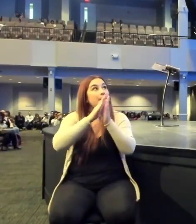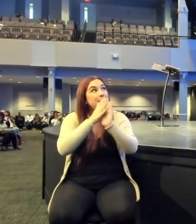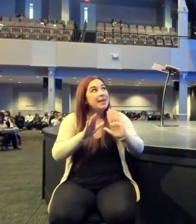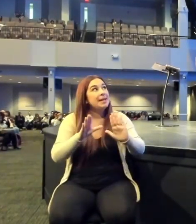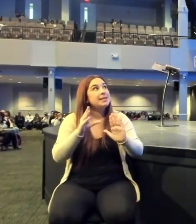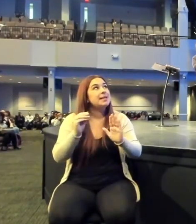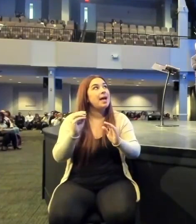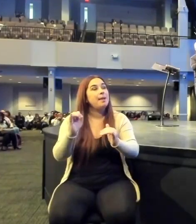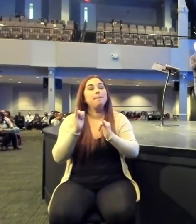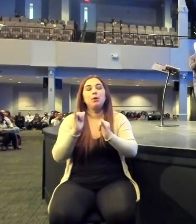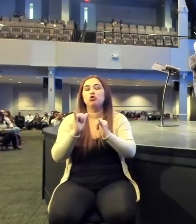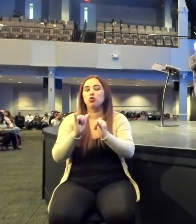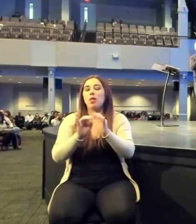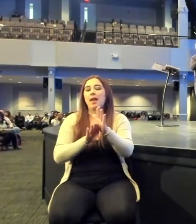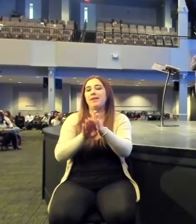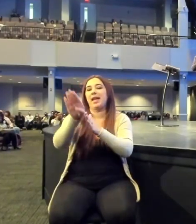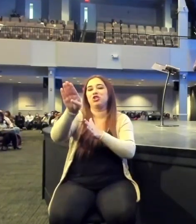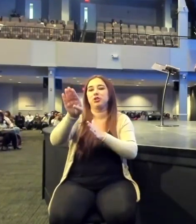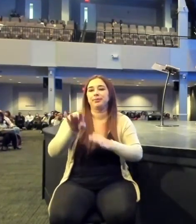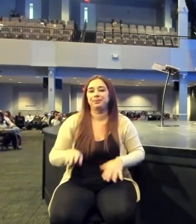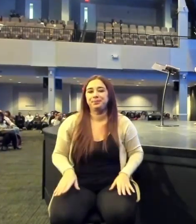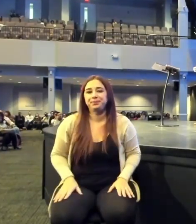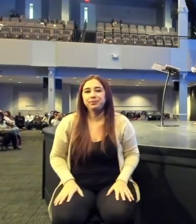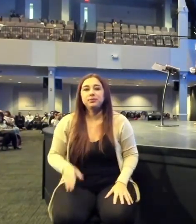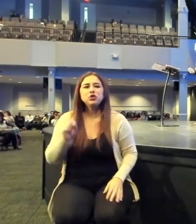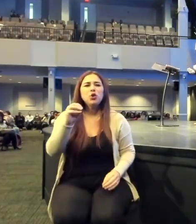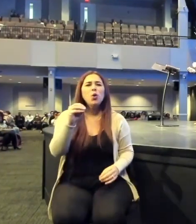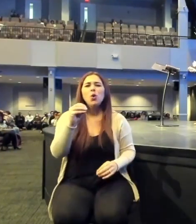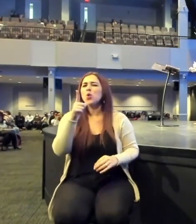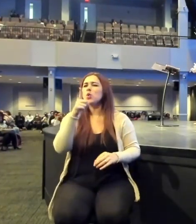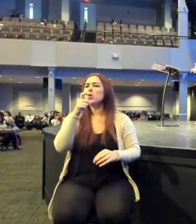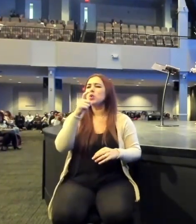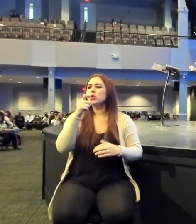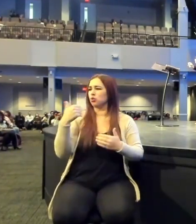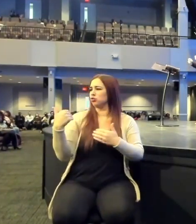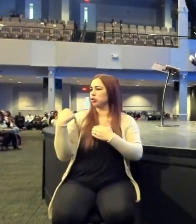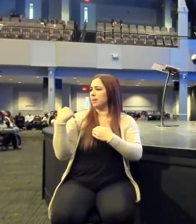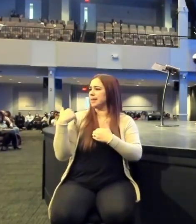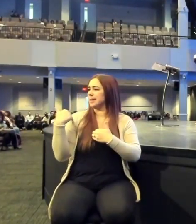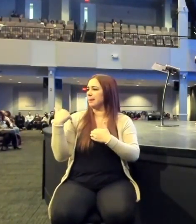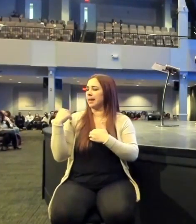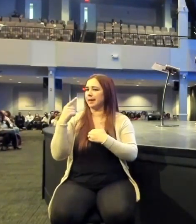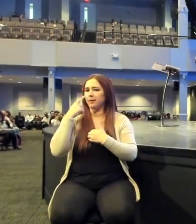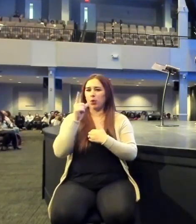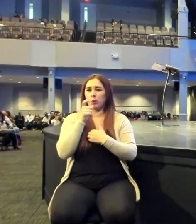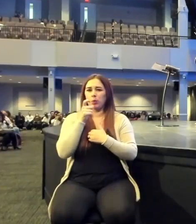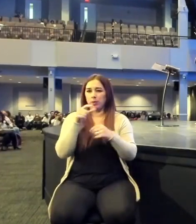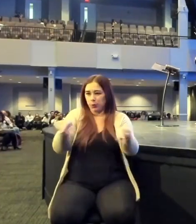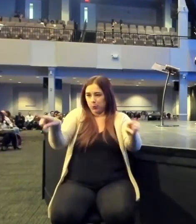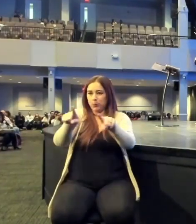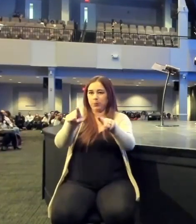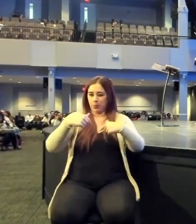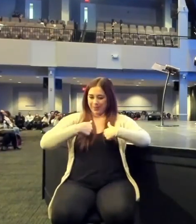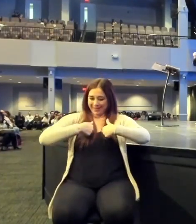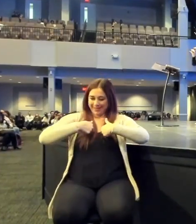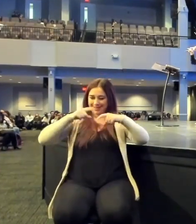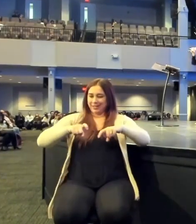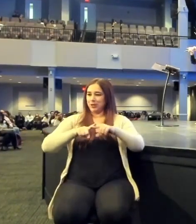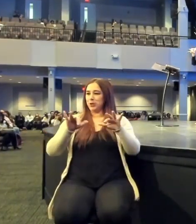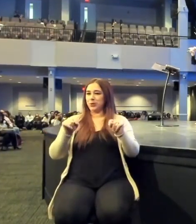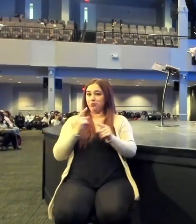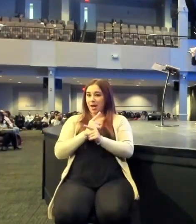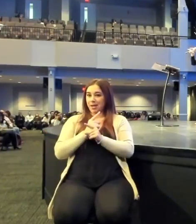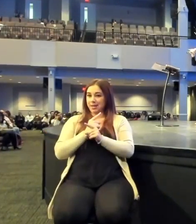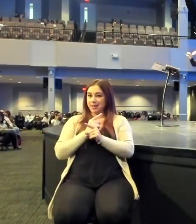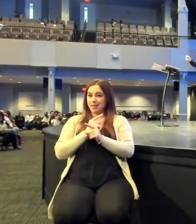peace and to mutual edification. So who's the responsibility on? Us, okay? Not